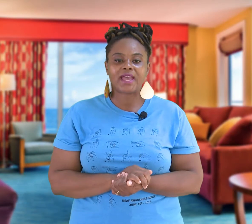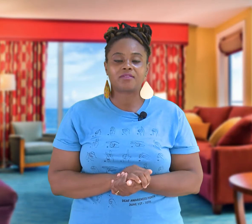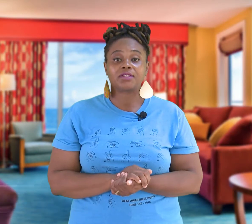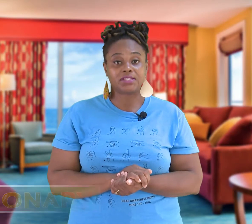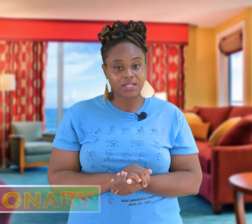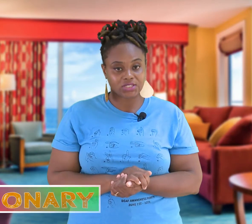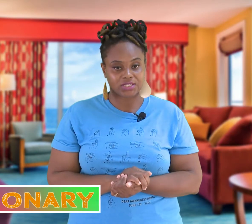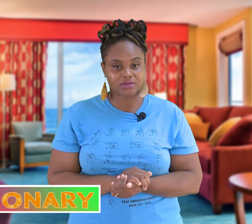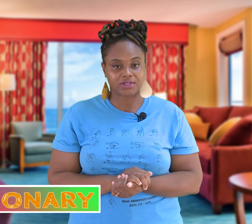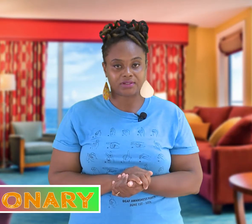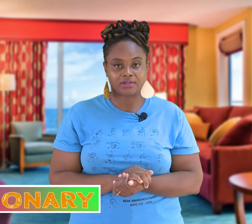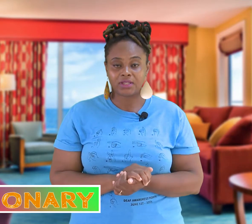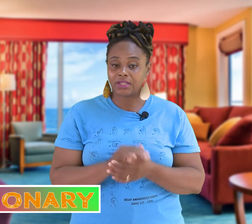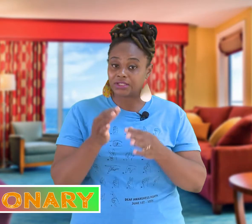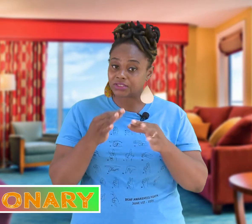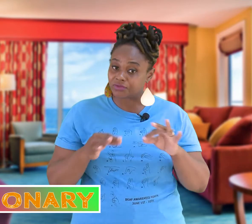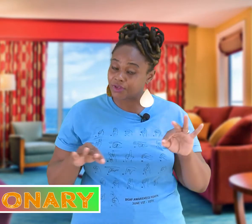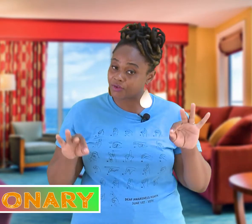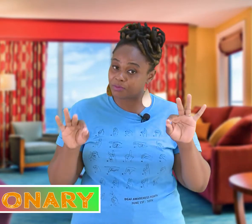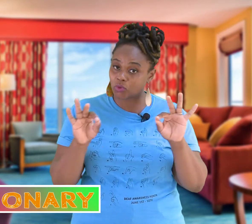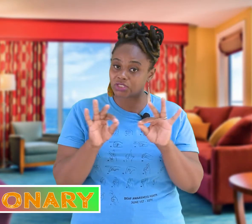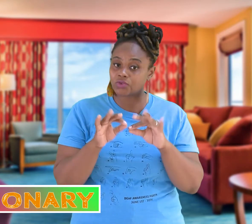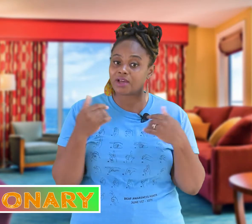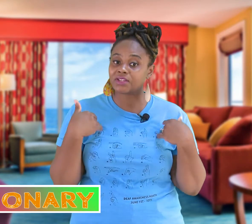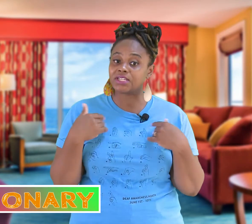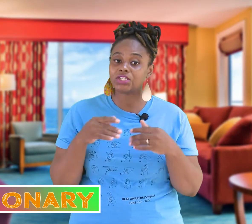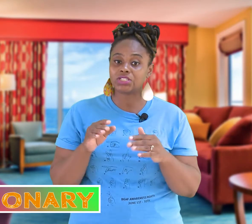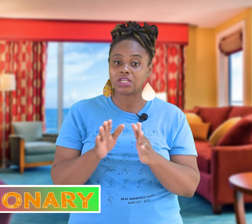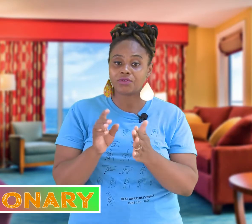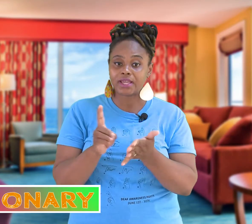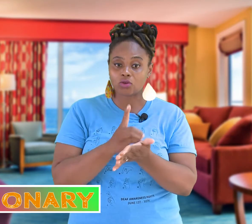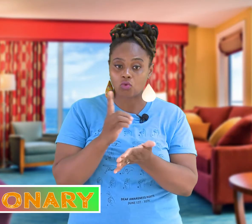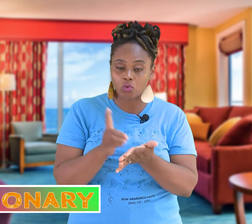have dictionary. It is very important to have a dictionary at home.